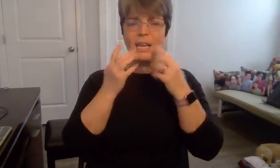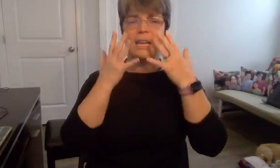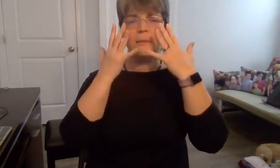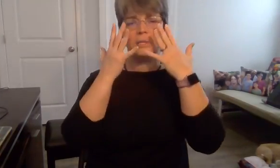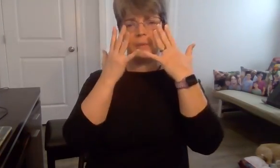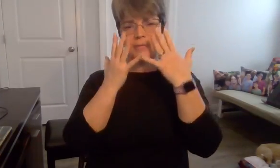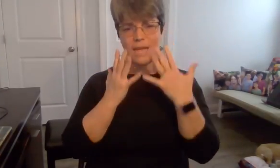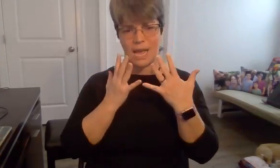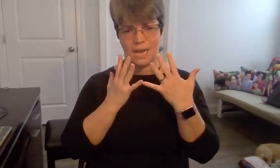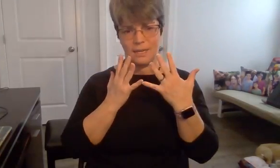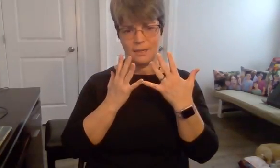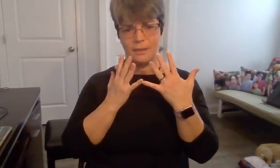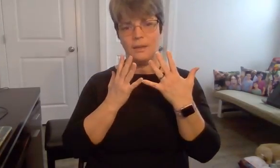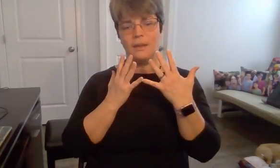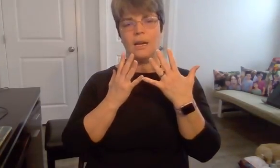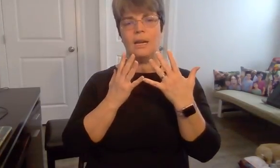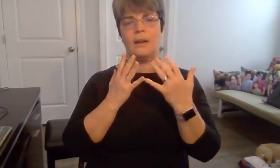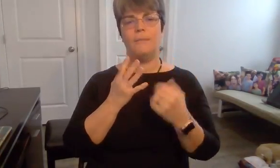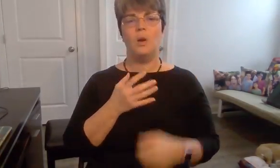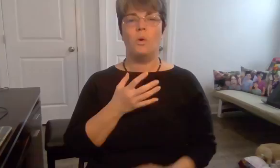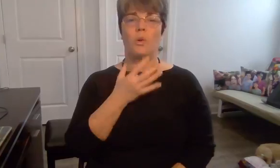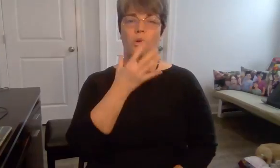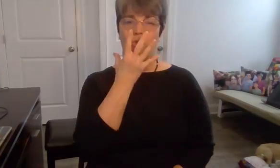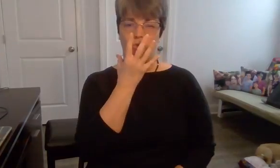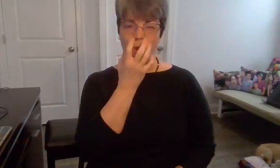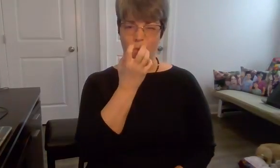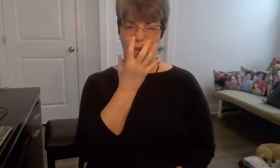He must be sad. Or grumpy.